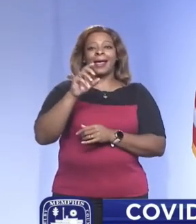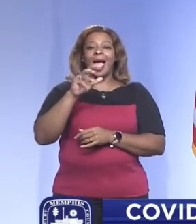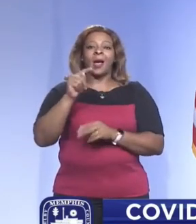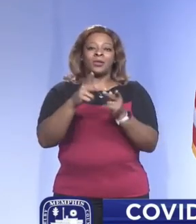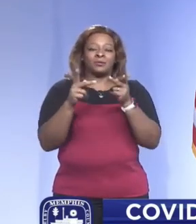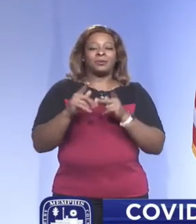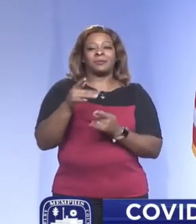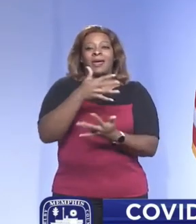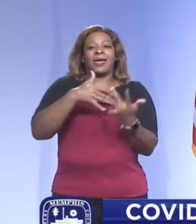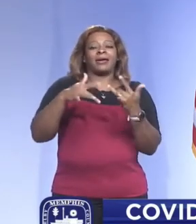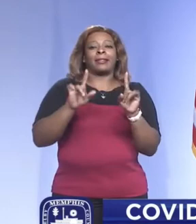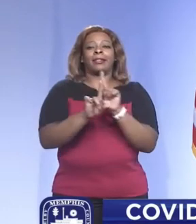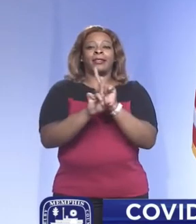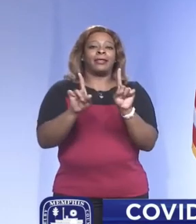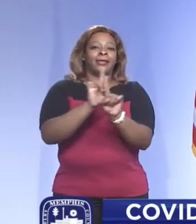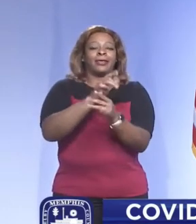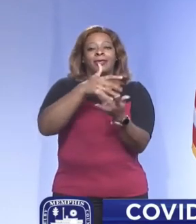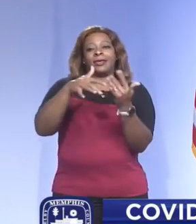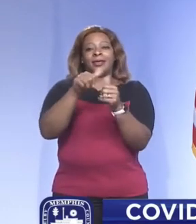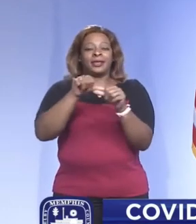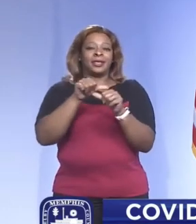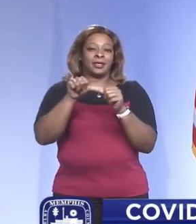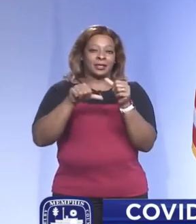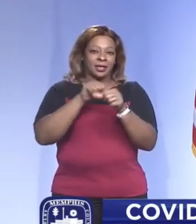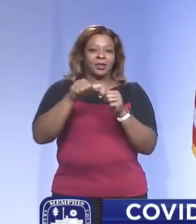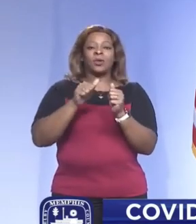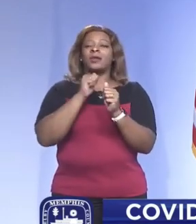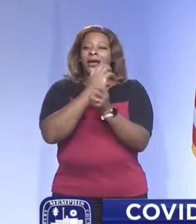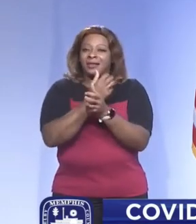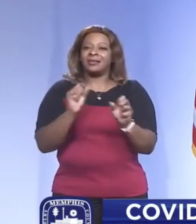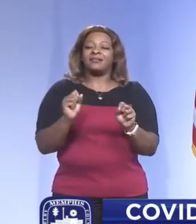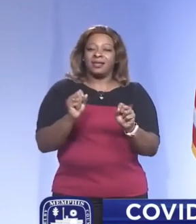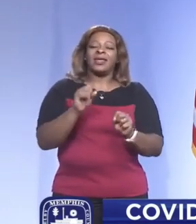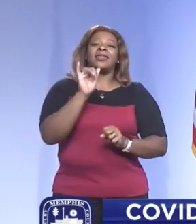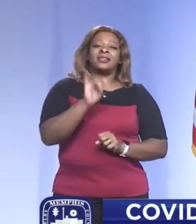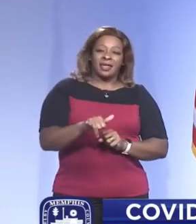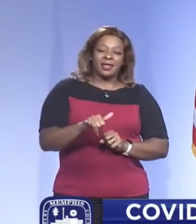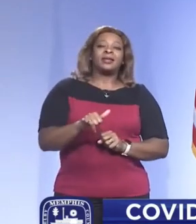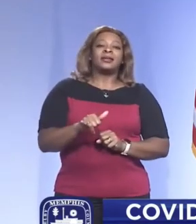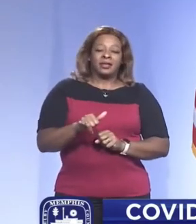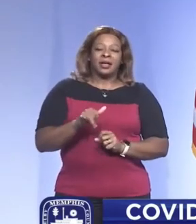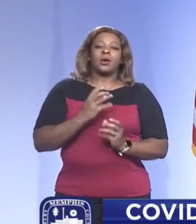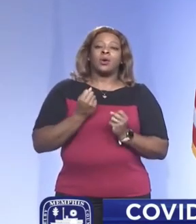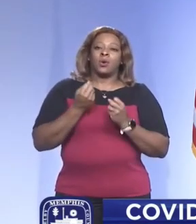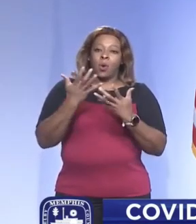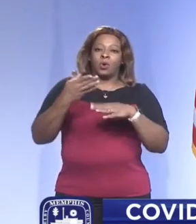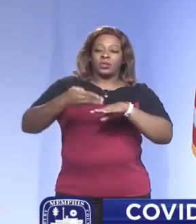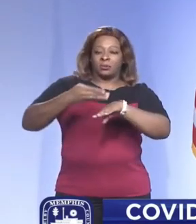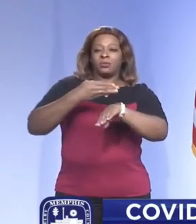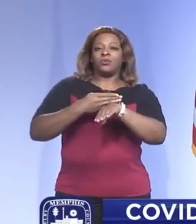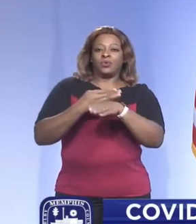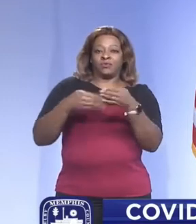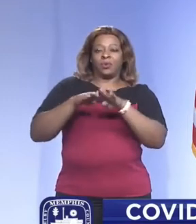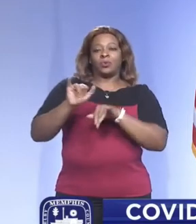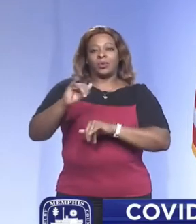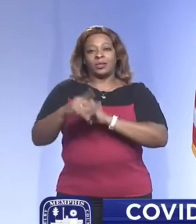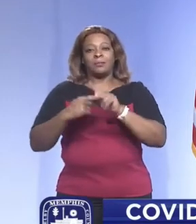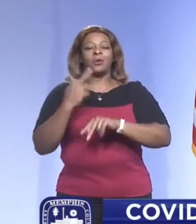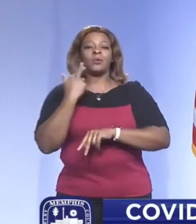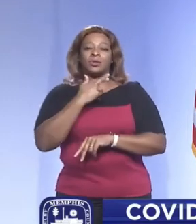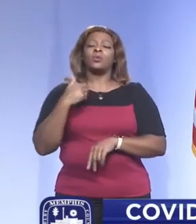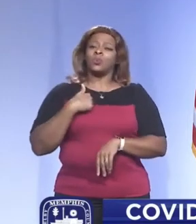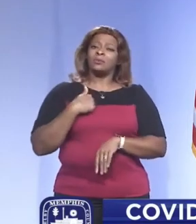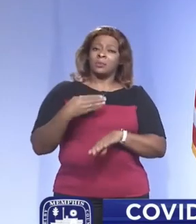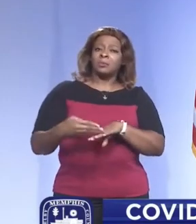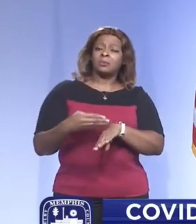people hanging out together and socializing in an unsafe manner. And that also has contributed to the improvements. So we're doing